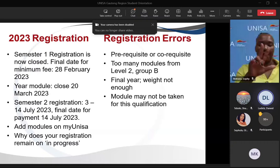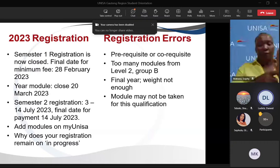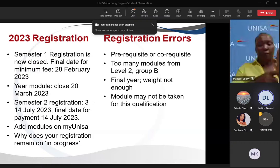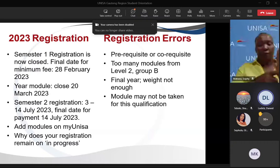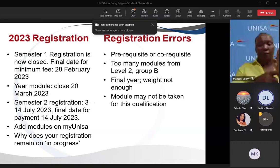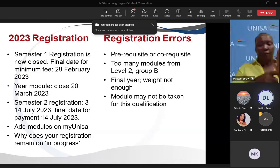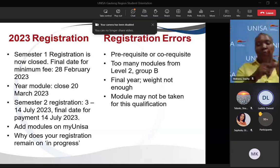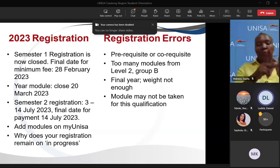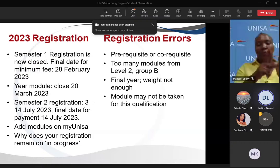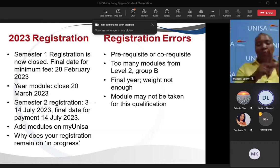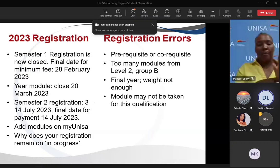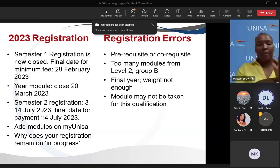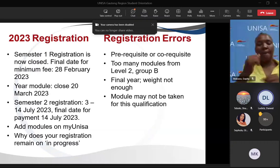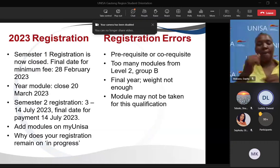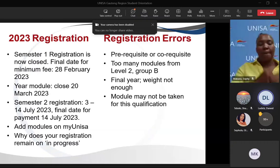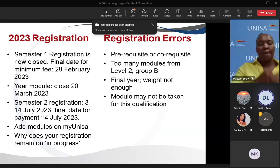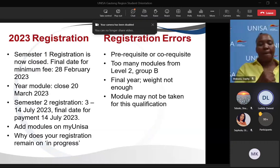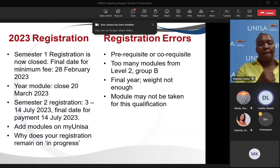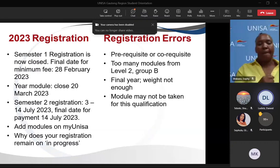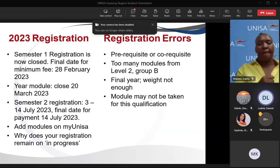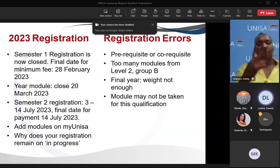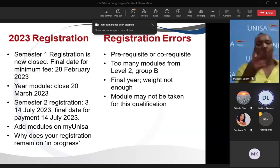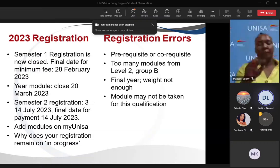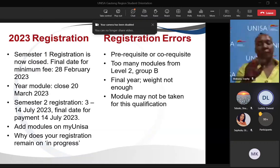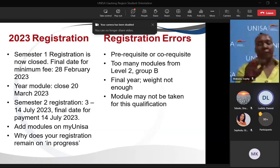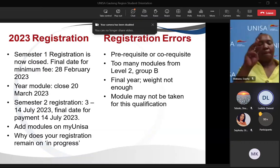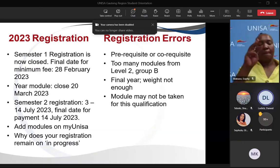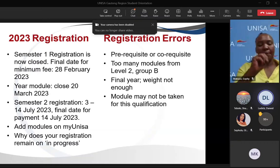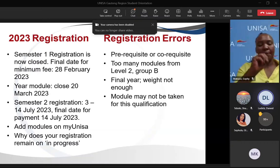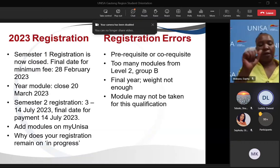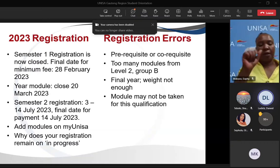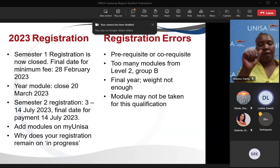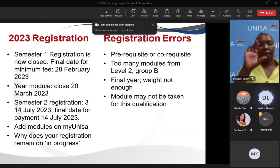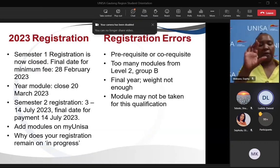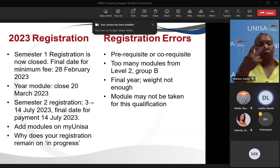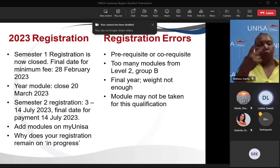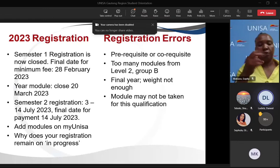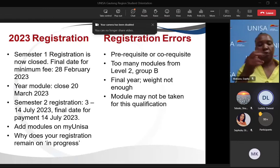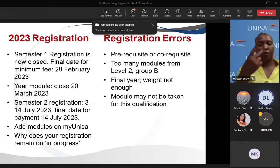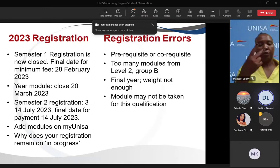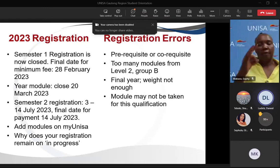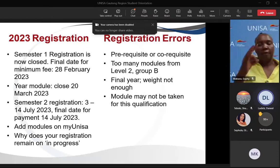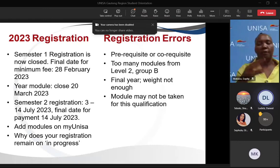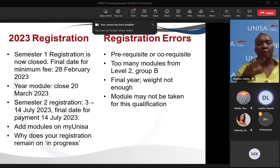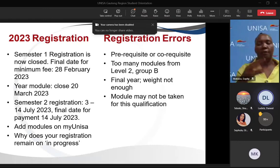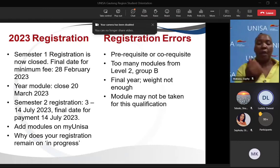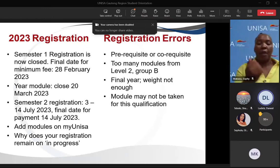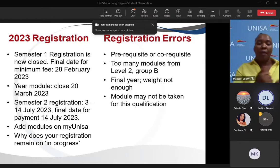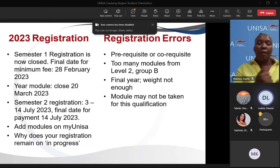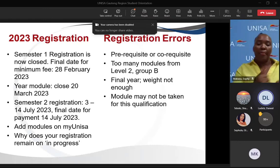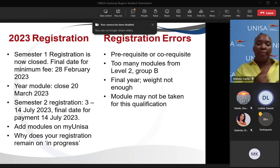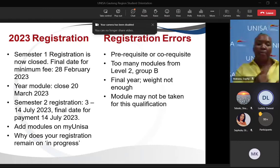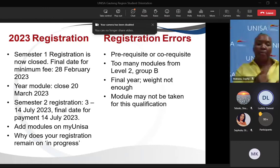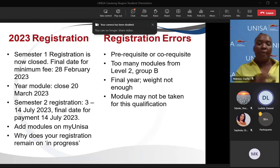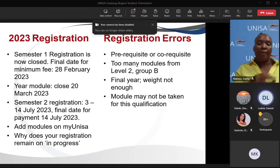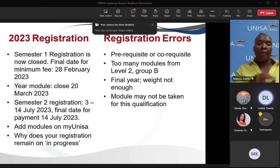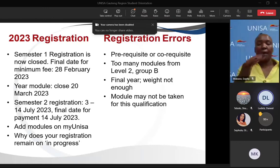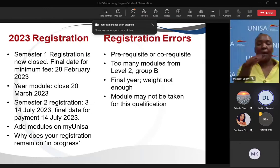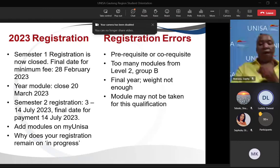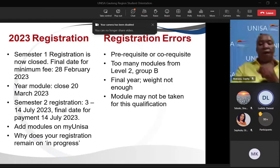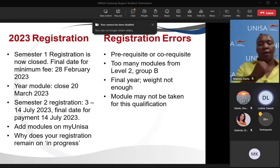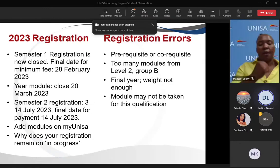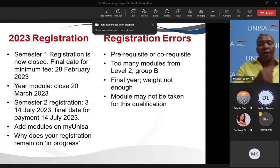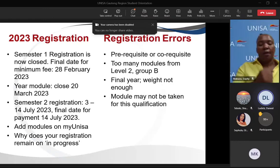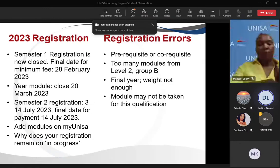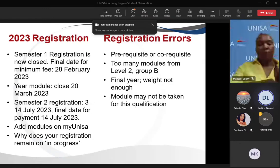will close on 20 March 2023 and you will then be able to register year modules only again in January